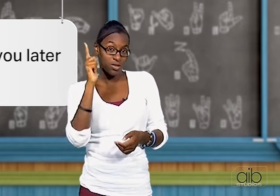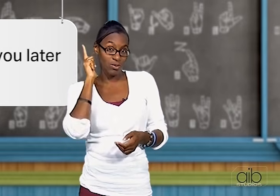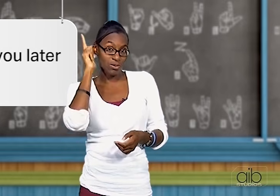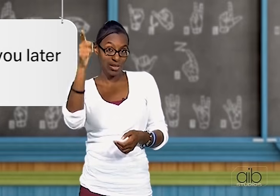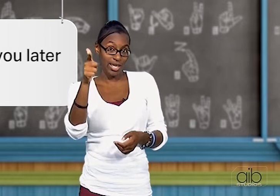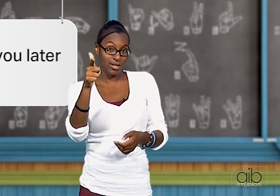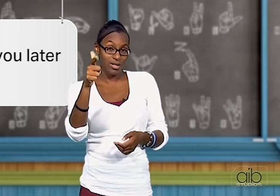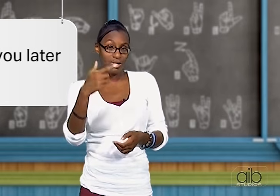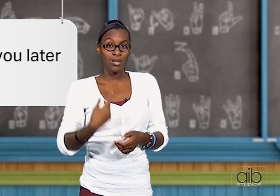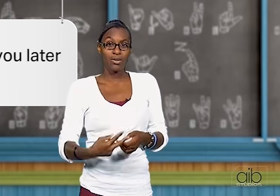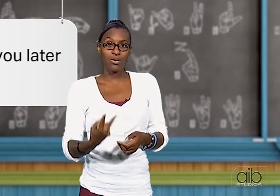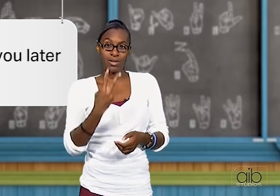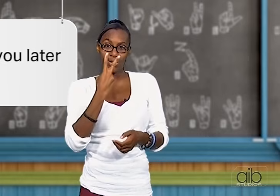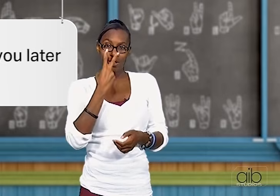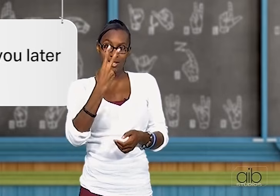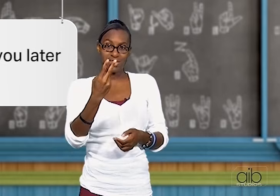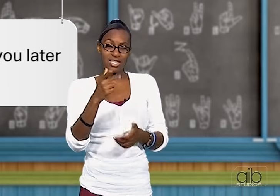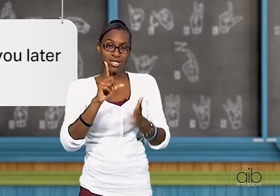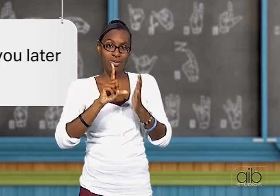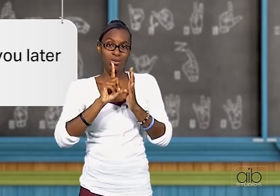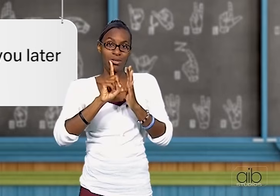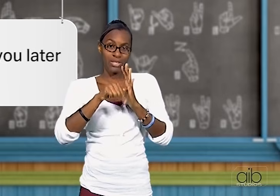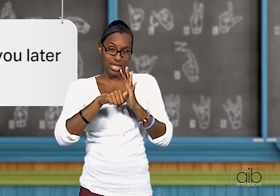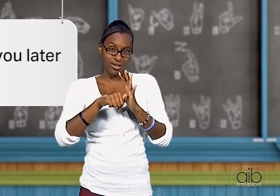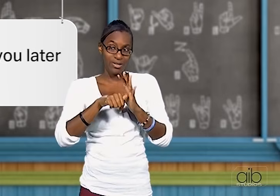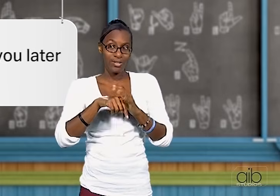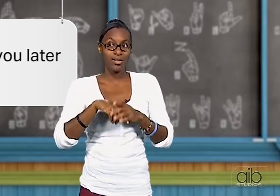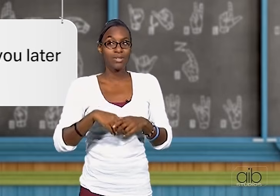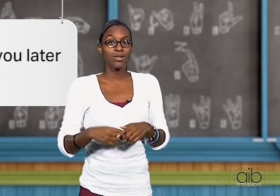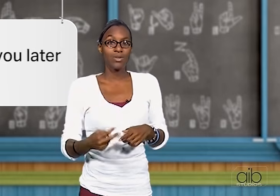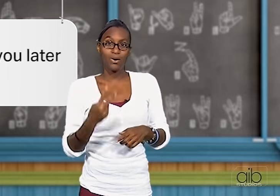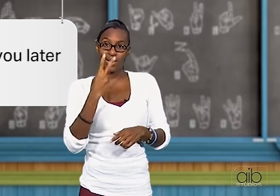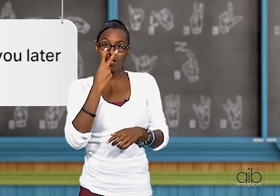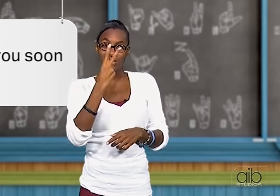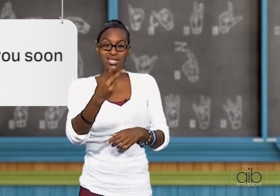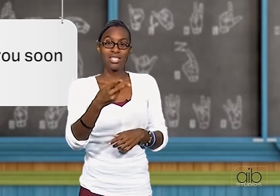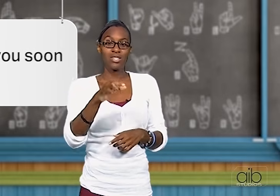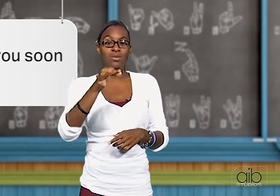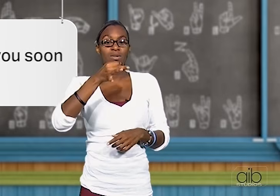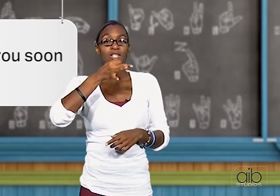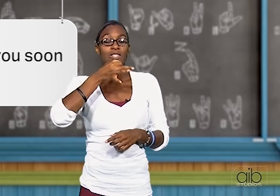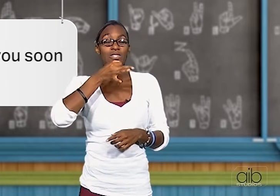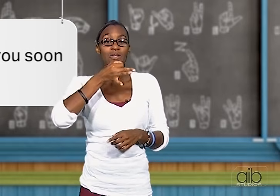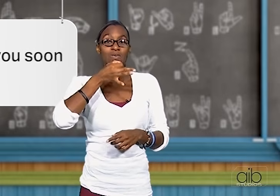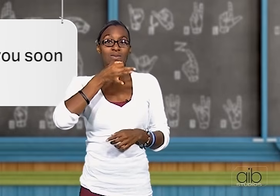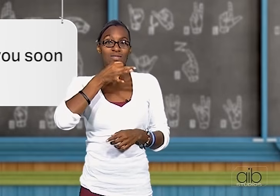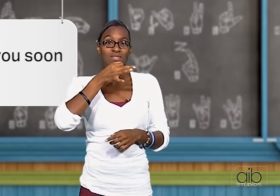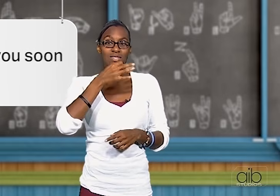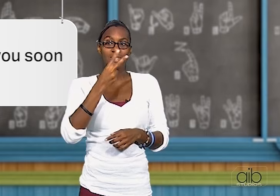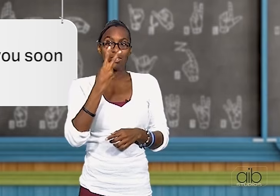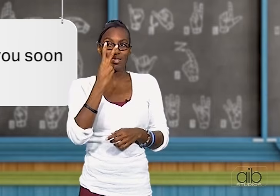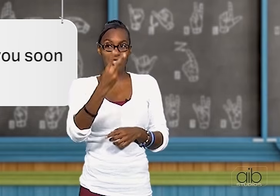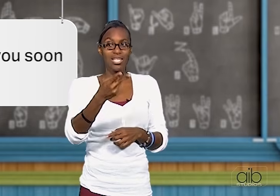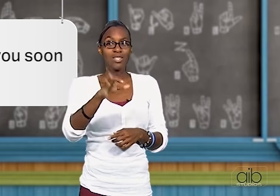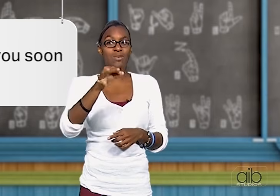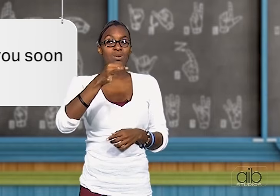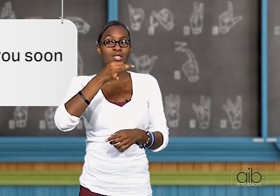you later, or see you later, or see you soon. See you